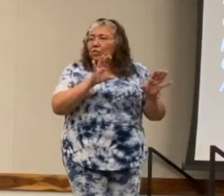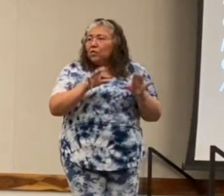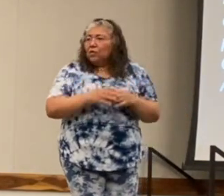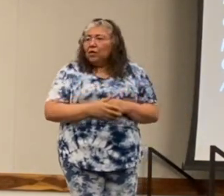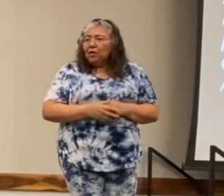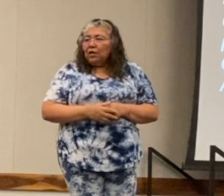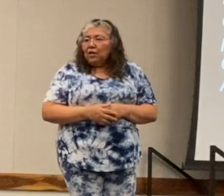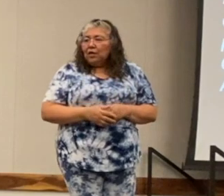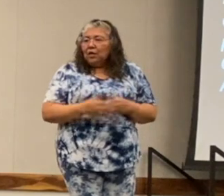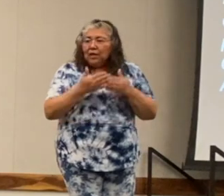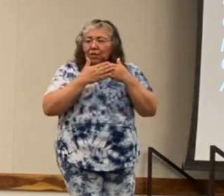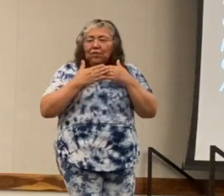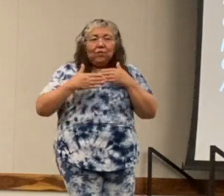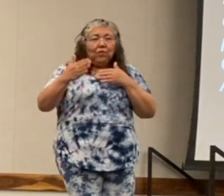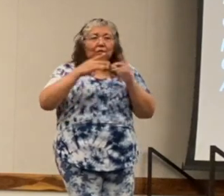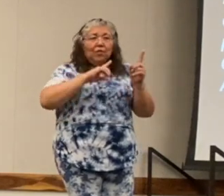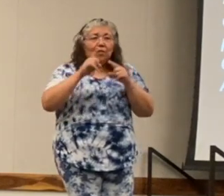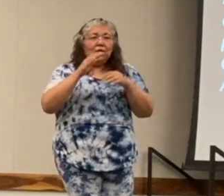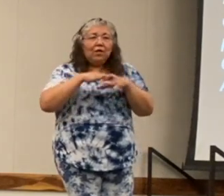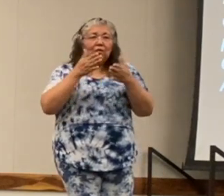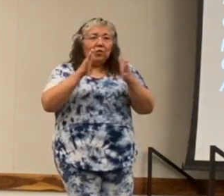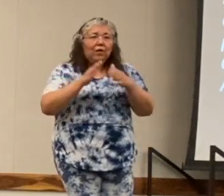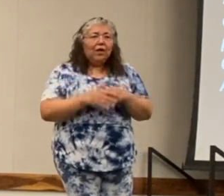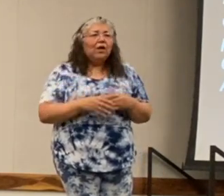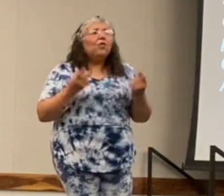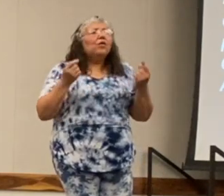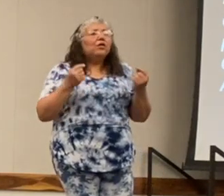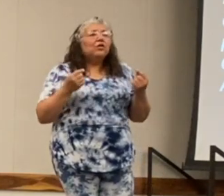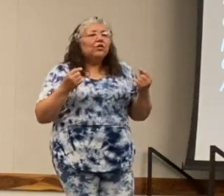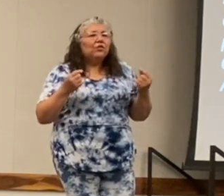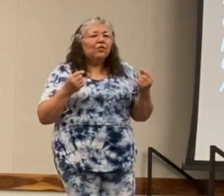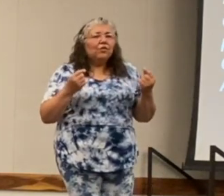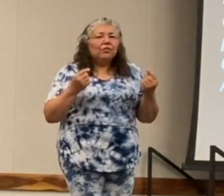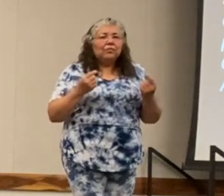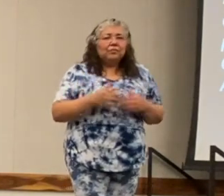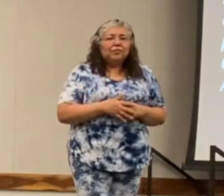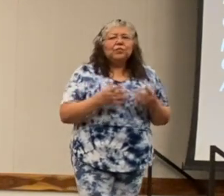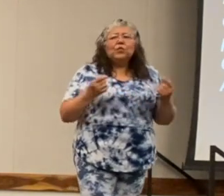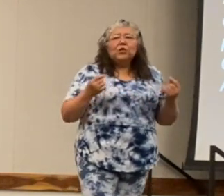his way, and what was he doing? Come on, what was he doing?